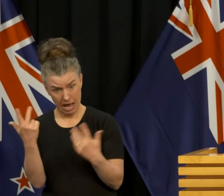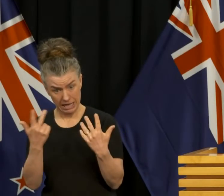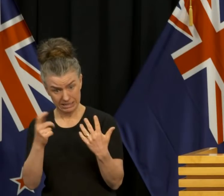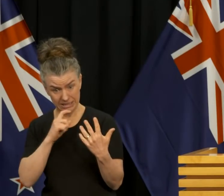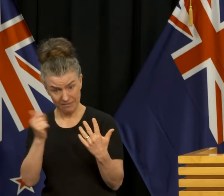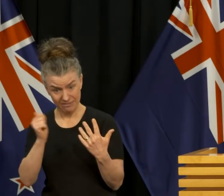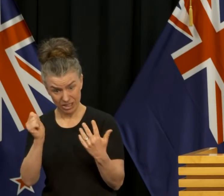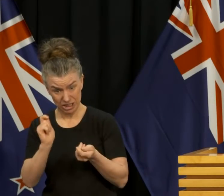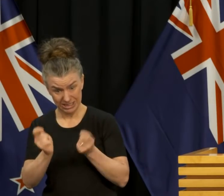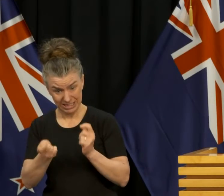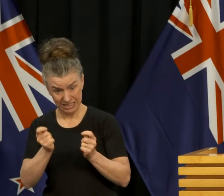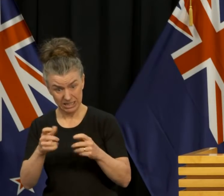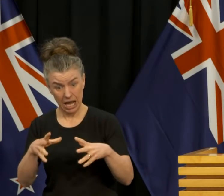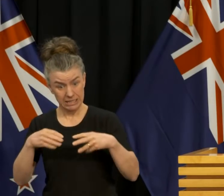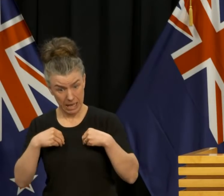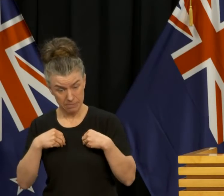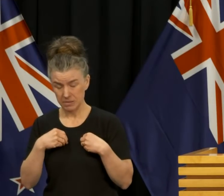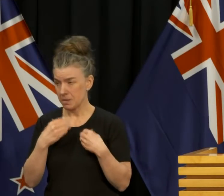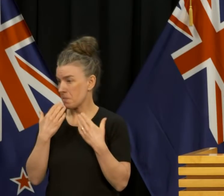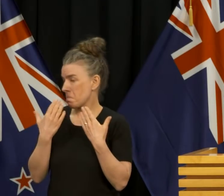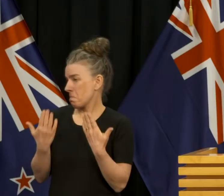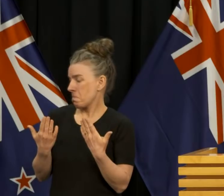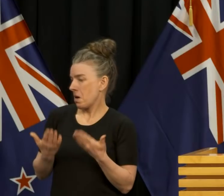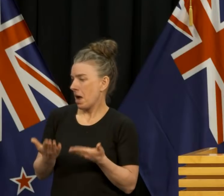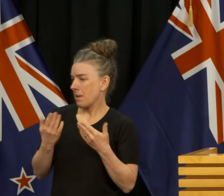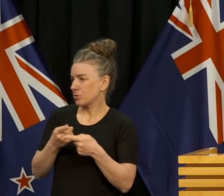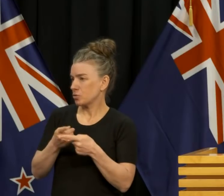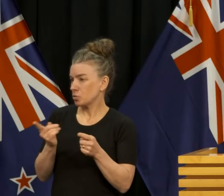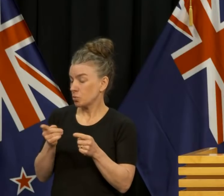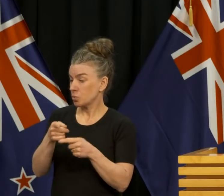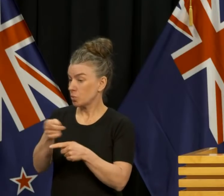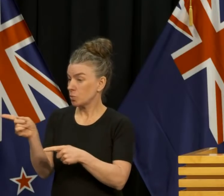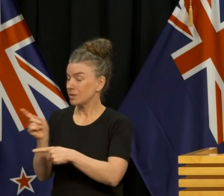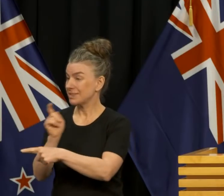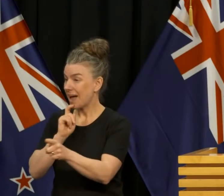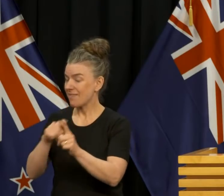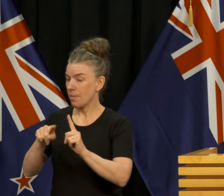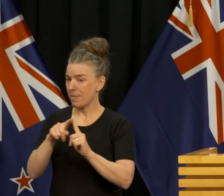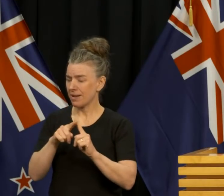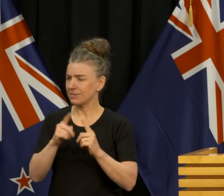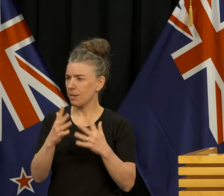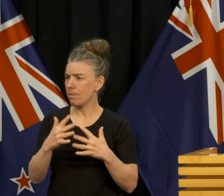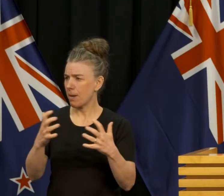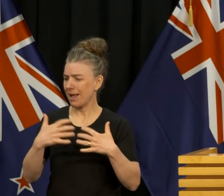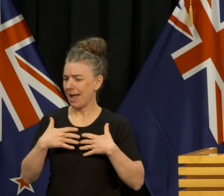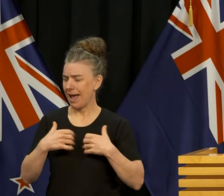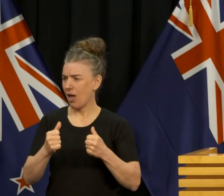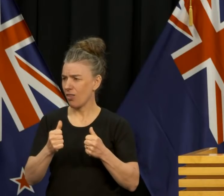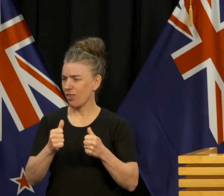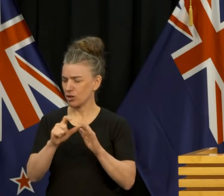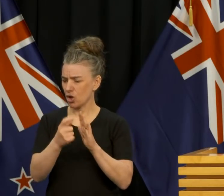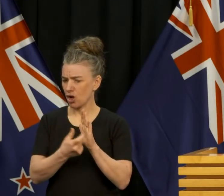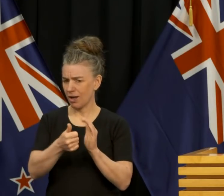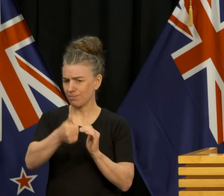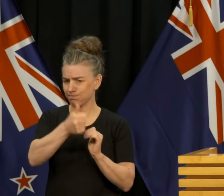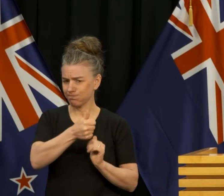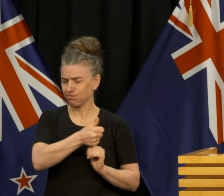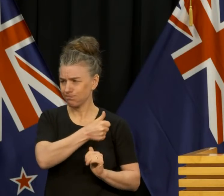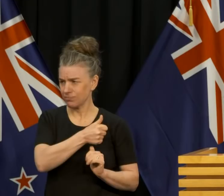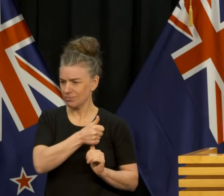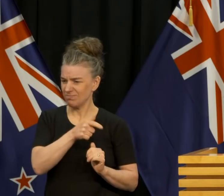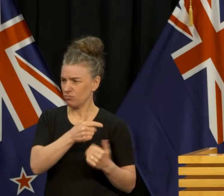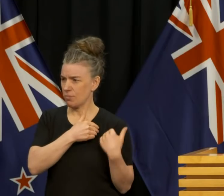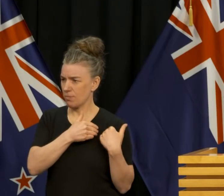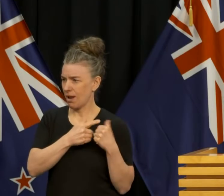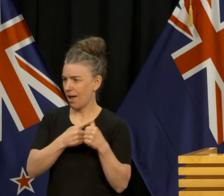I don't know the answer to that. That's obviously a judgment for them and for the public health officials who are working with them to make. There's been 3 escapes in